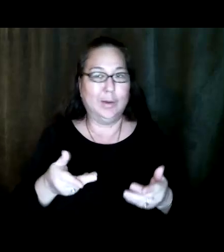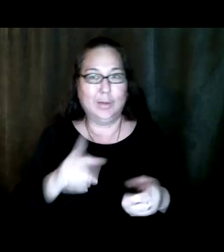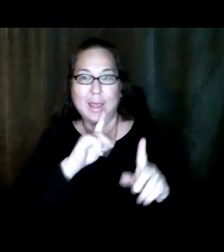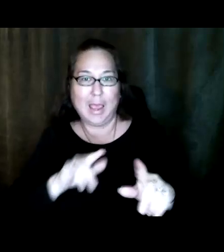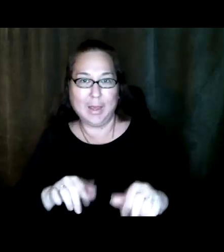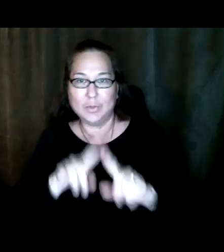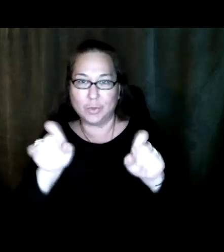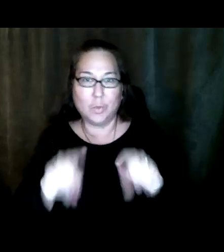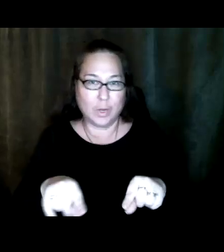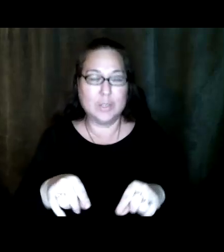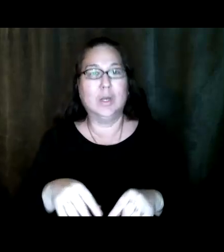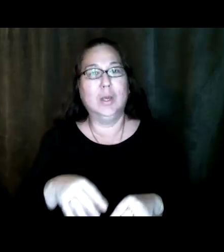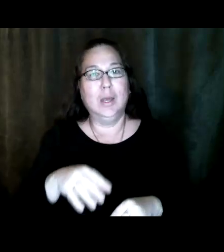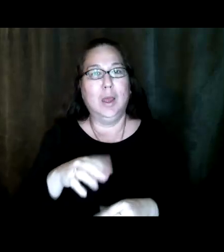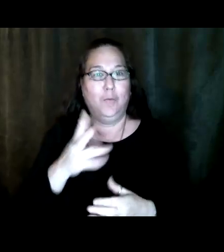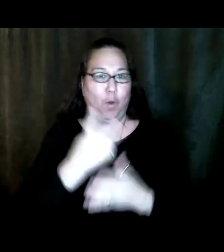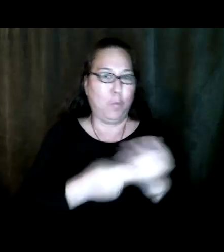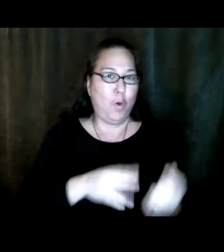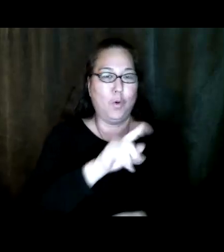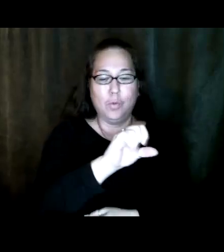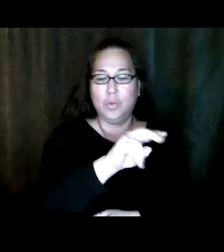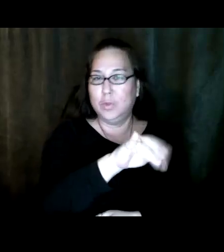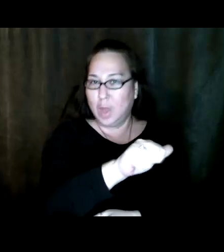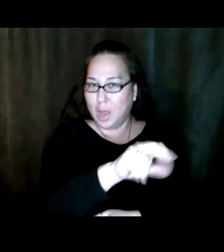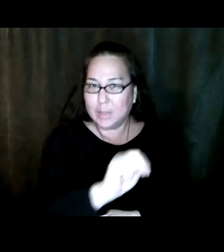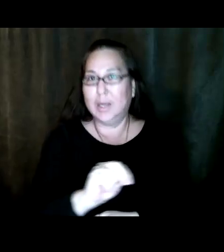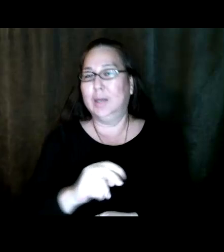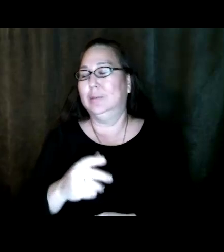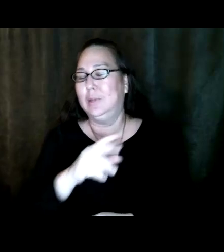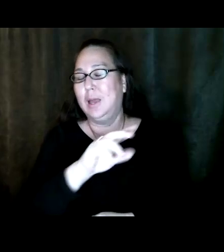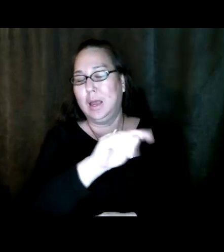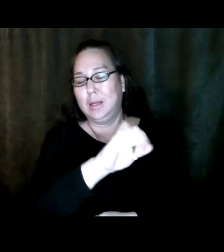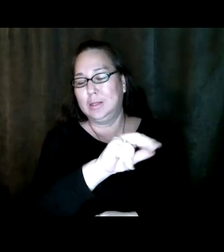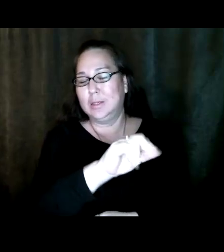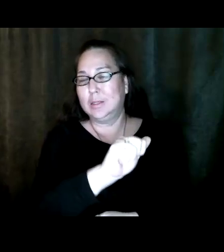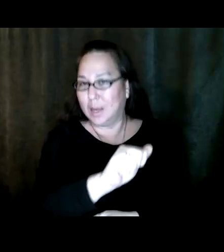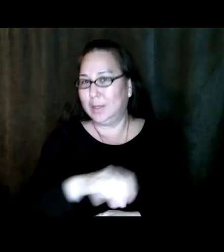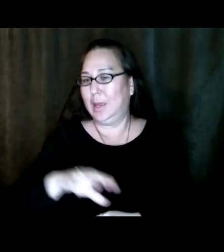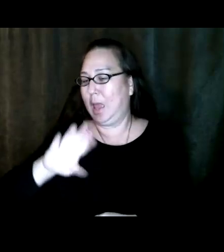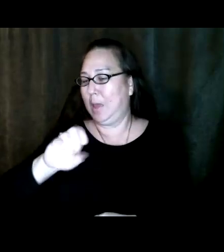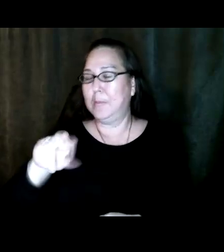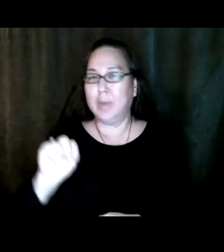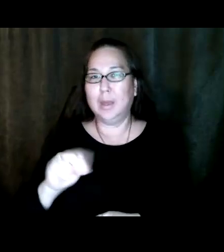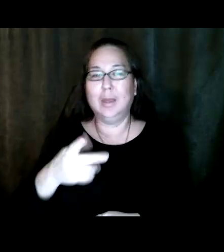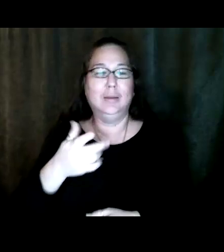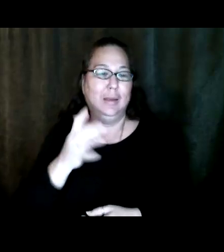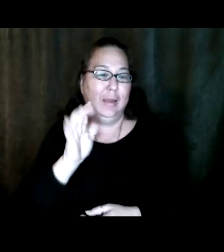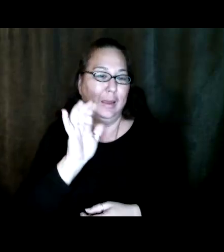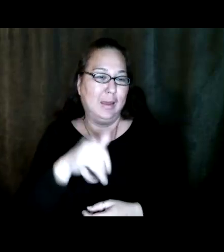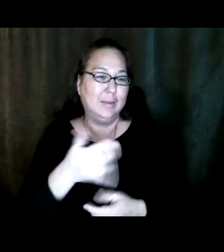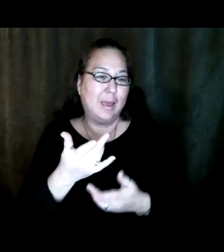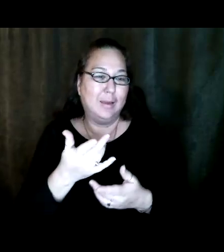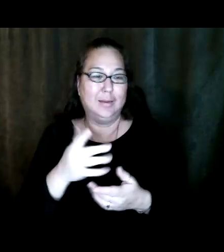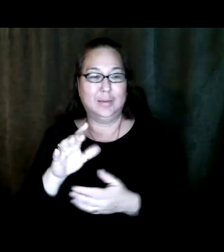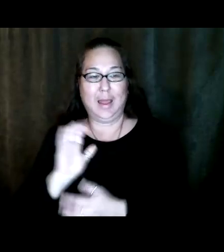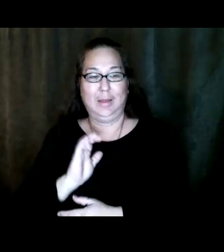addition to Danya and Ben and Leslie, we have Caitlin Gilligan, who's our Executive Director of School Counseling Services, Beth Maluski, who's our Executive Director